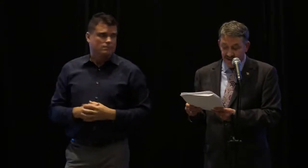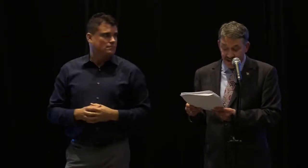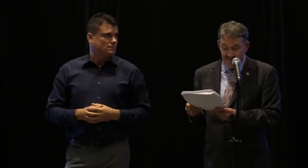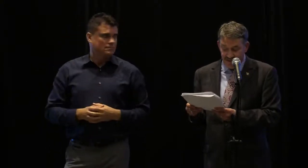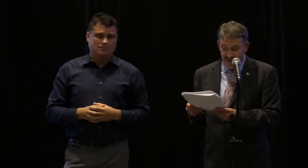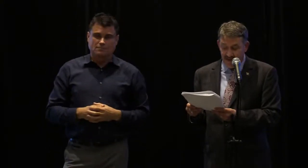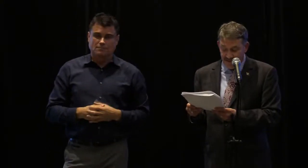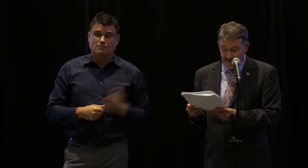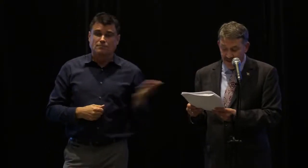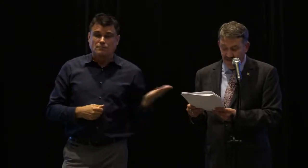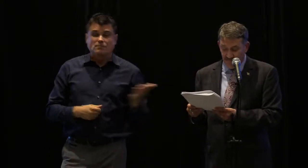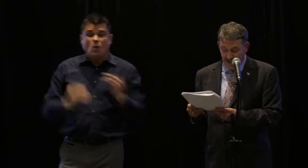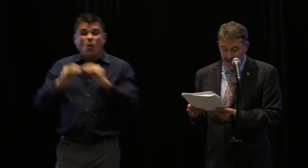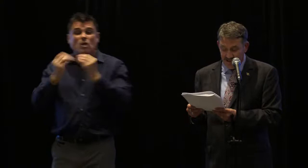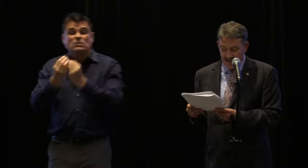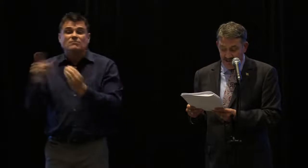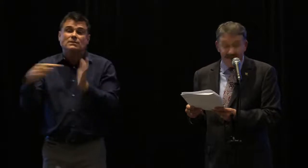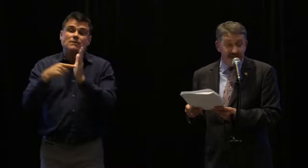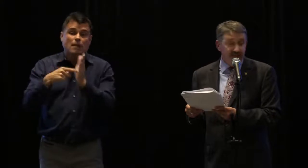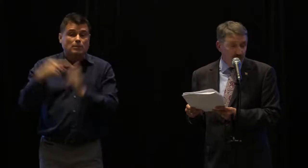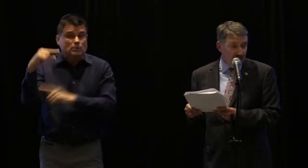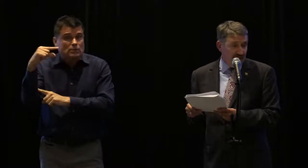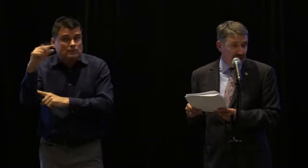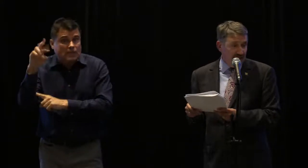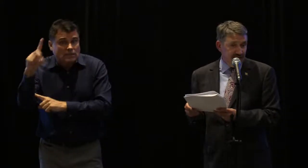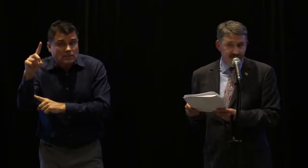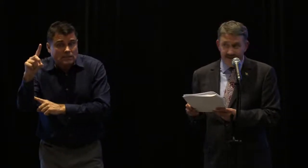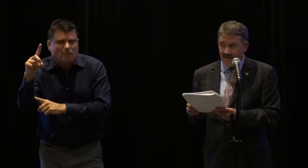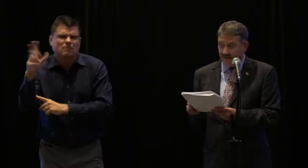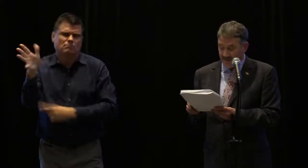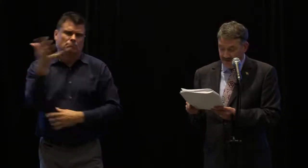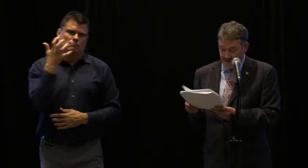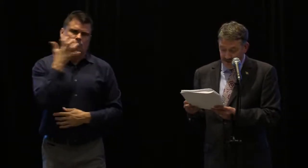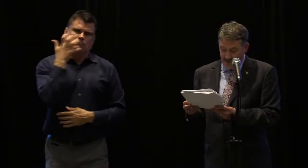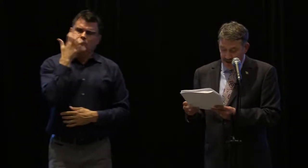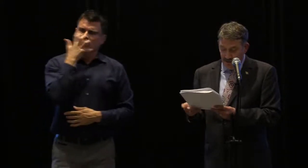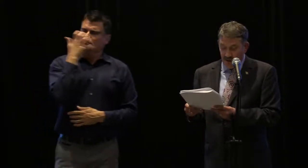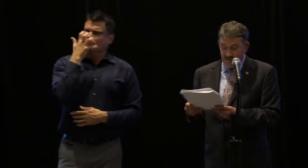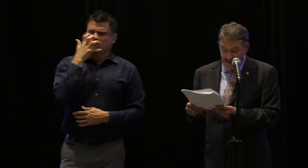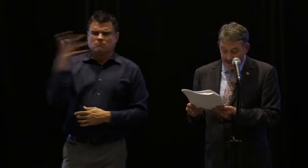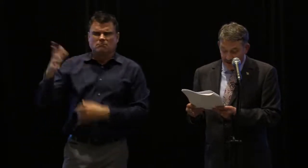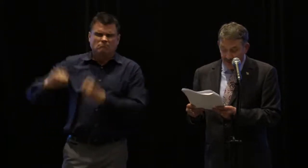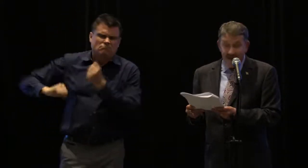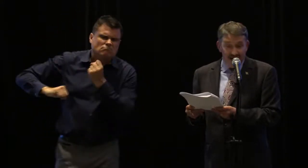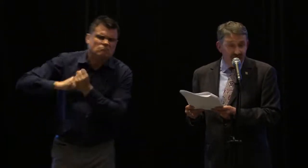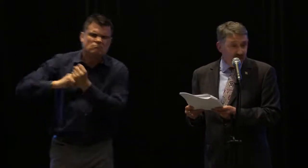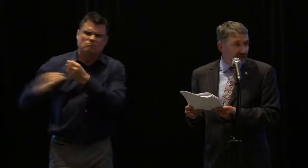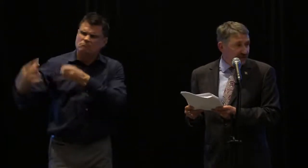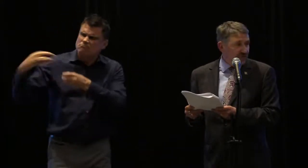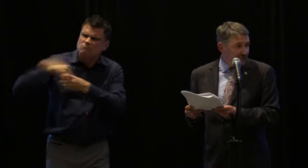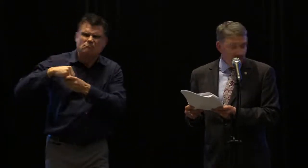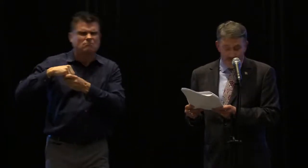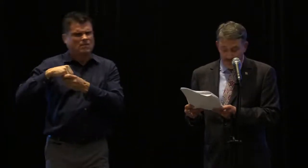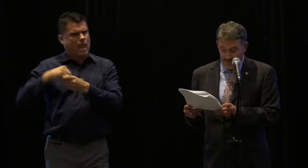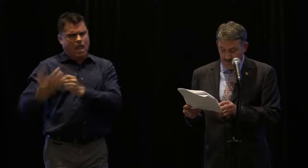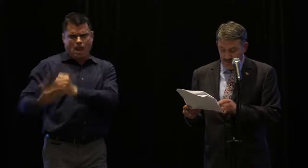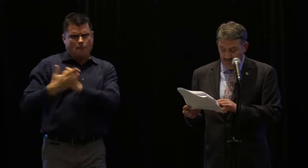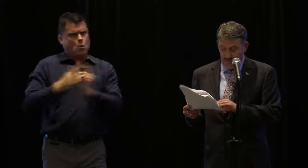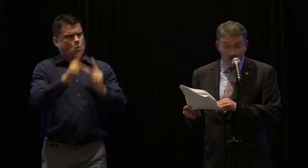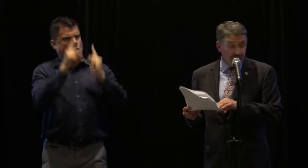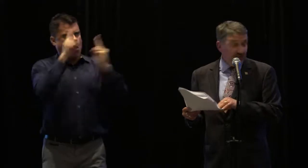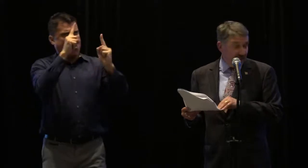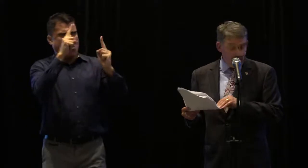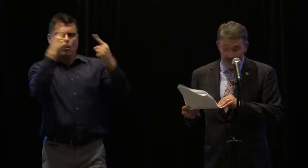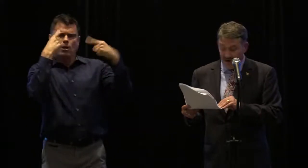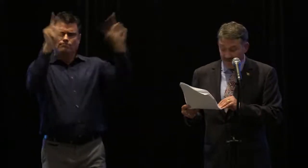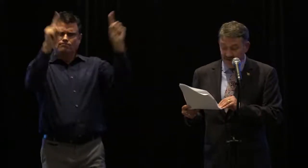as GVAD have played in leading the way. I want to thank you and everyone in this room for